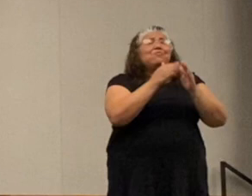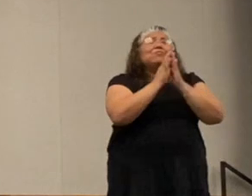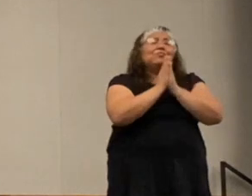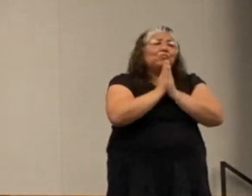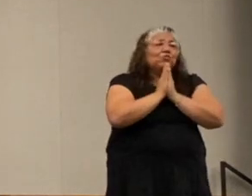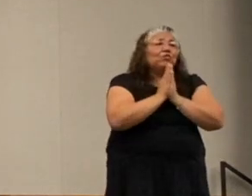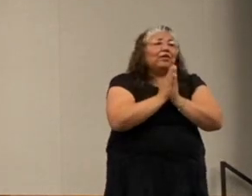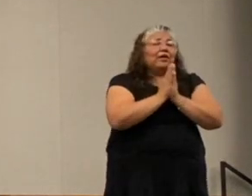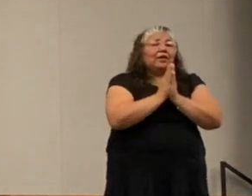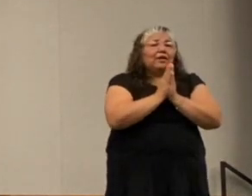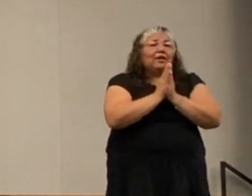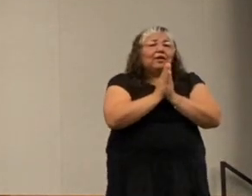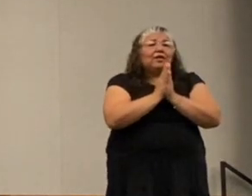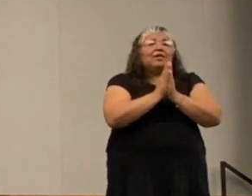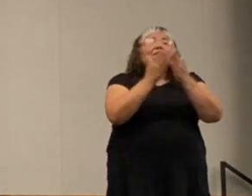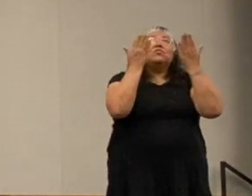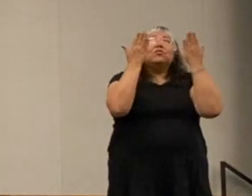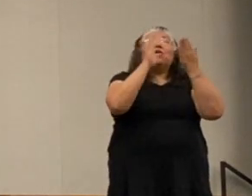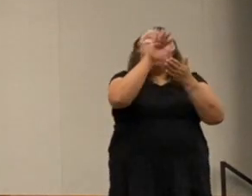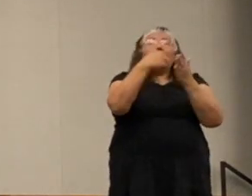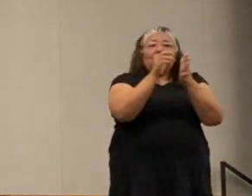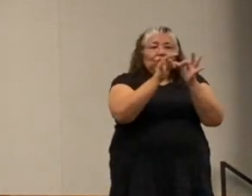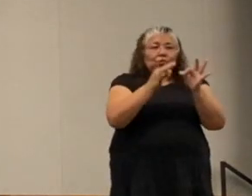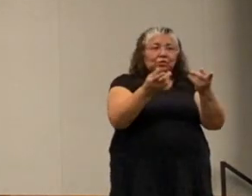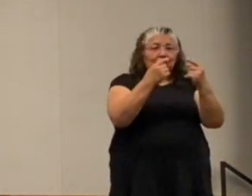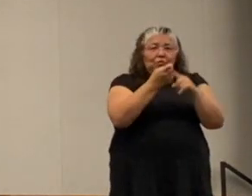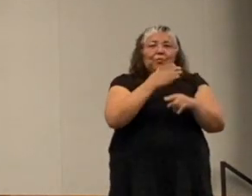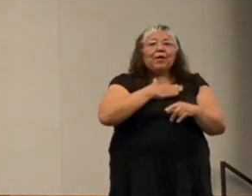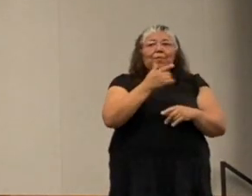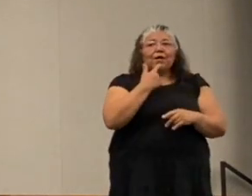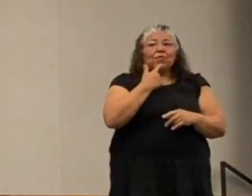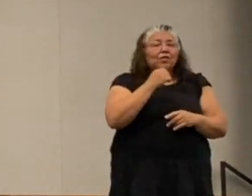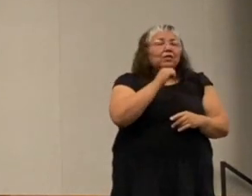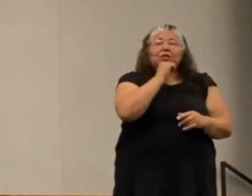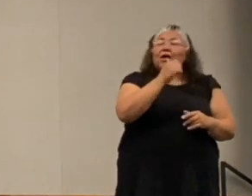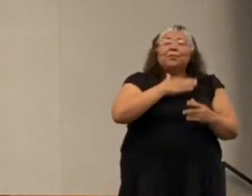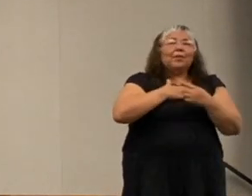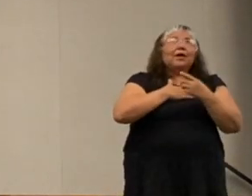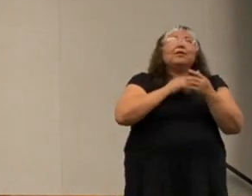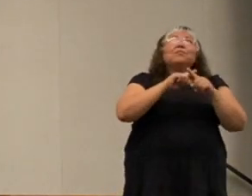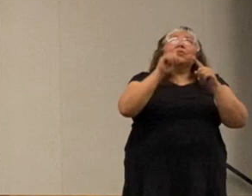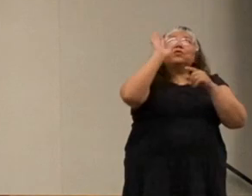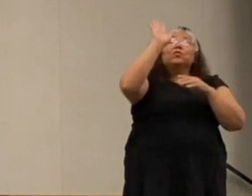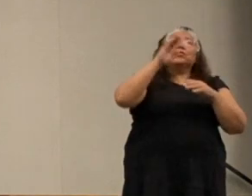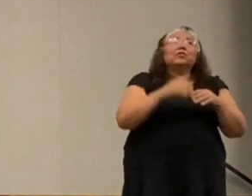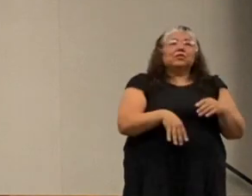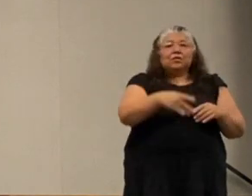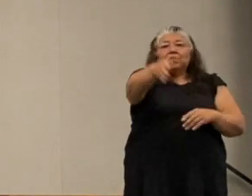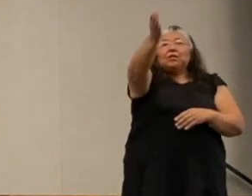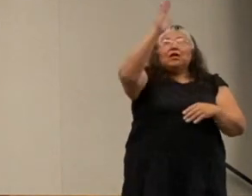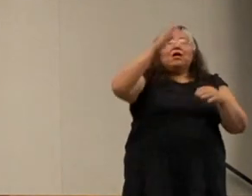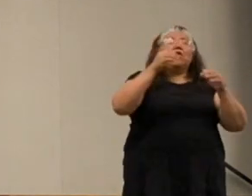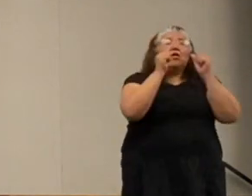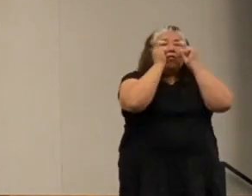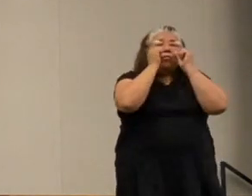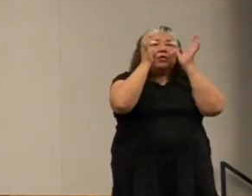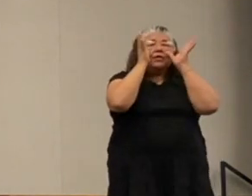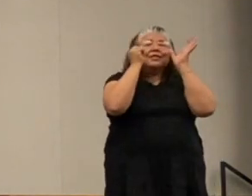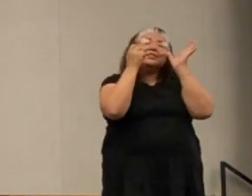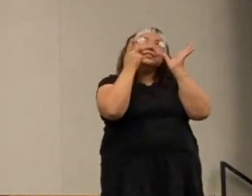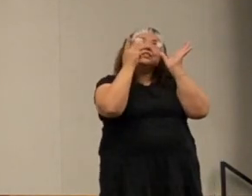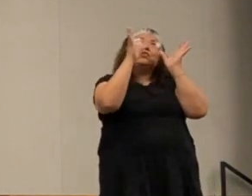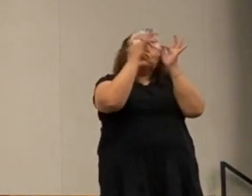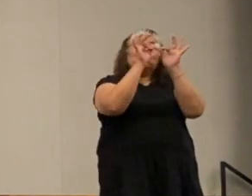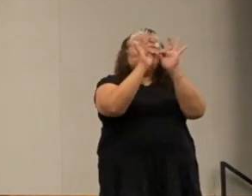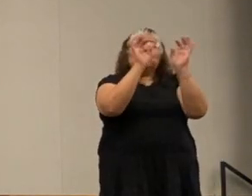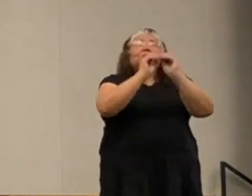that you, all the words that come out of my mouth are not mine but be yours. So Father, open up our eyes so that we can see your